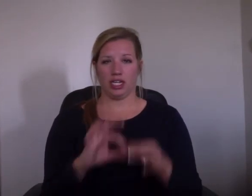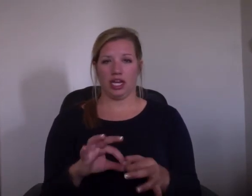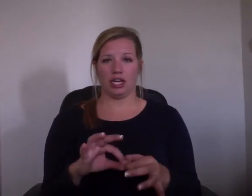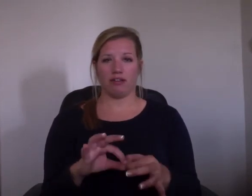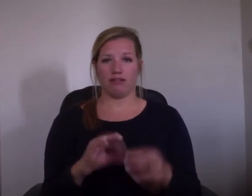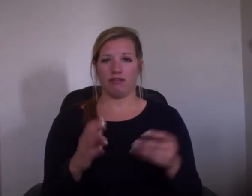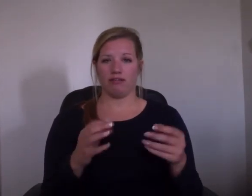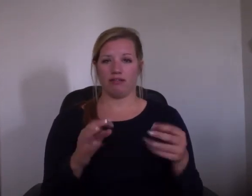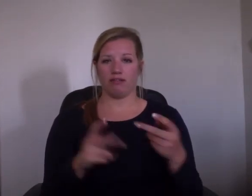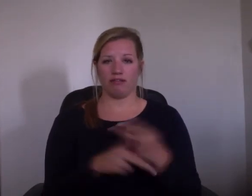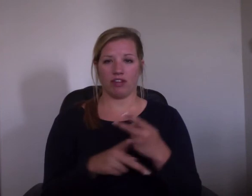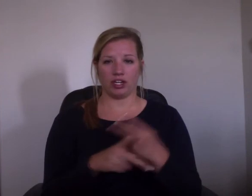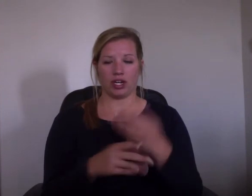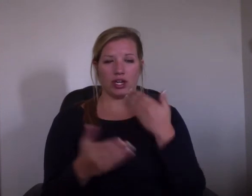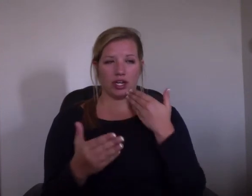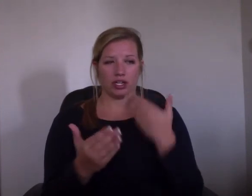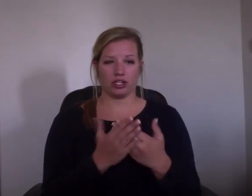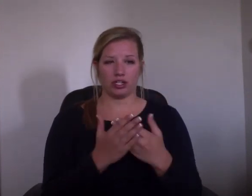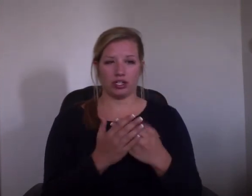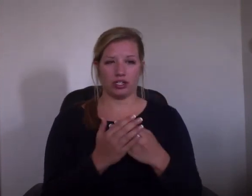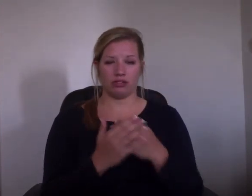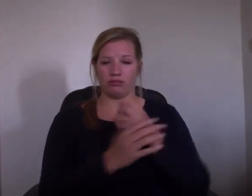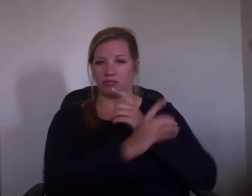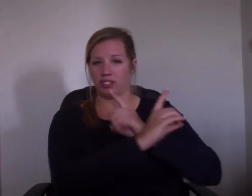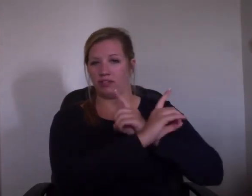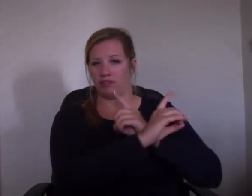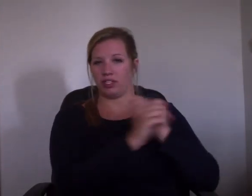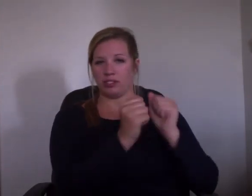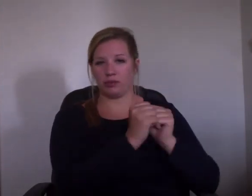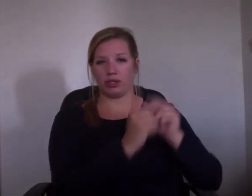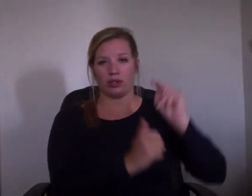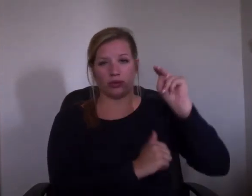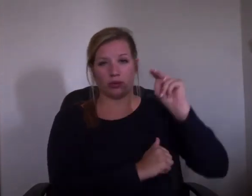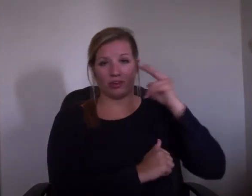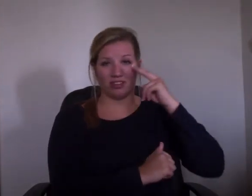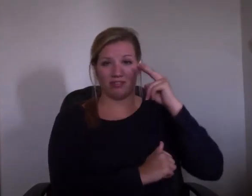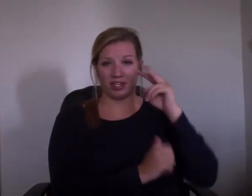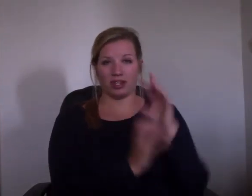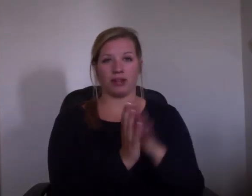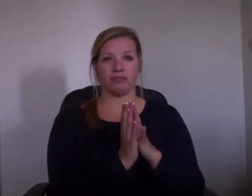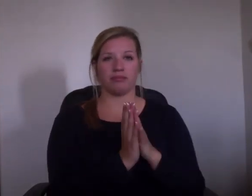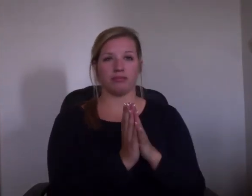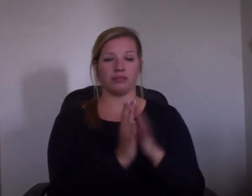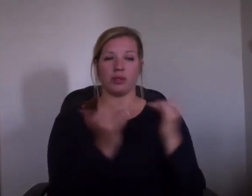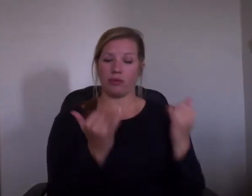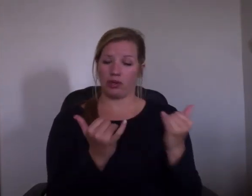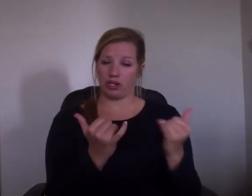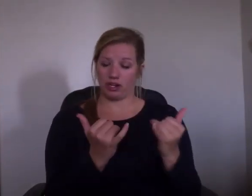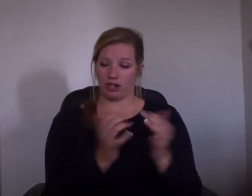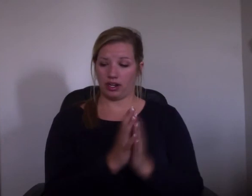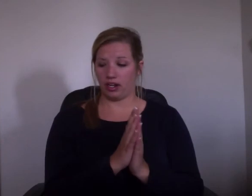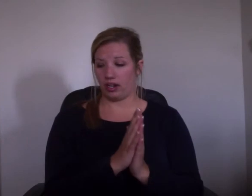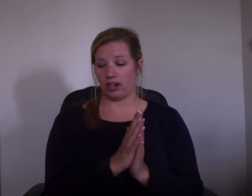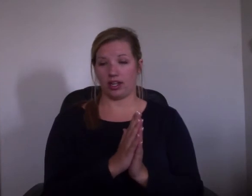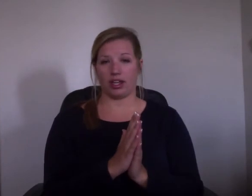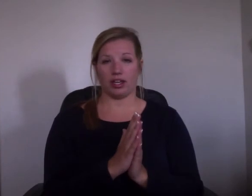good defense against the North. And so it's in this phase that in order to sort of continue